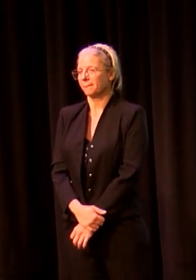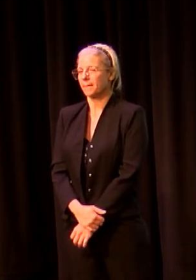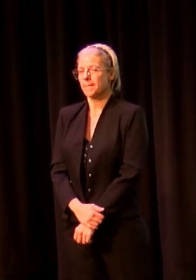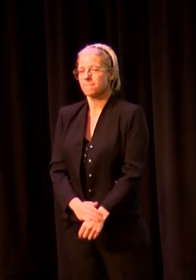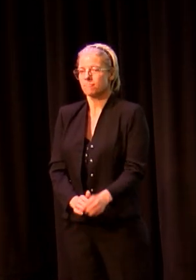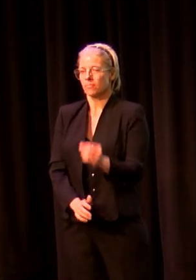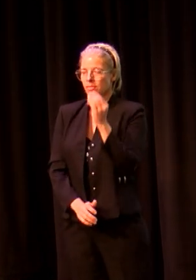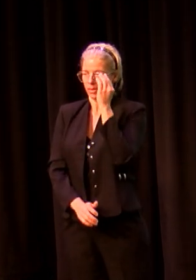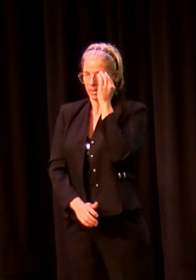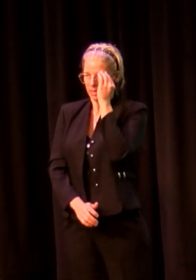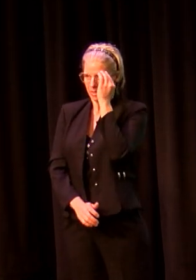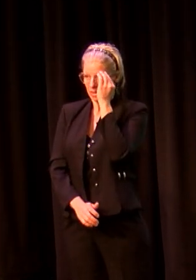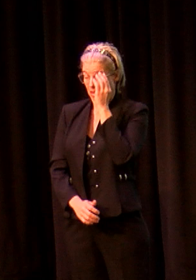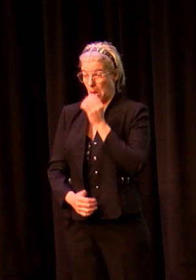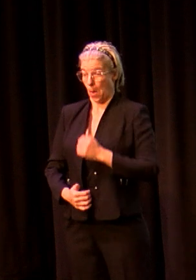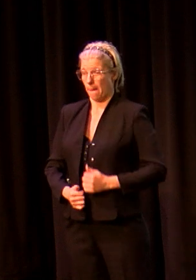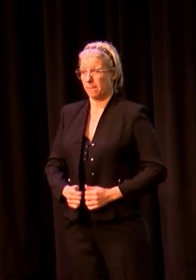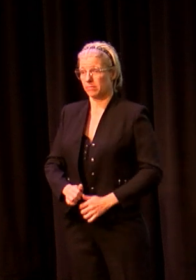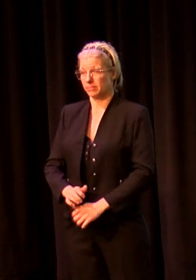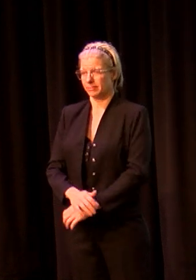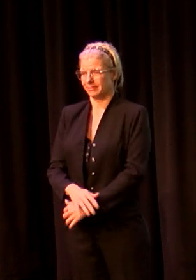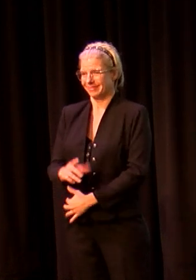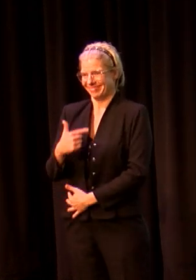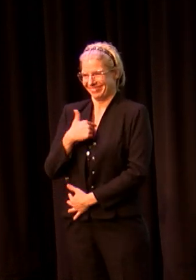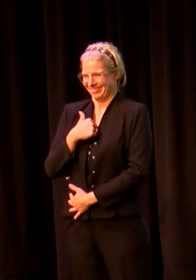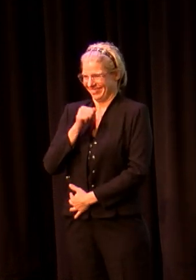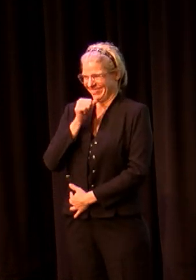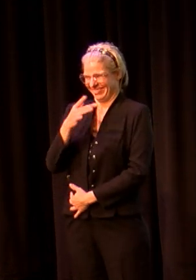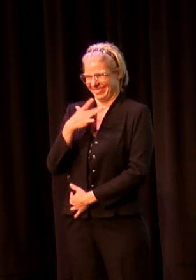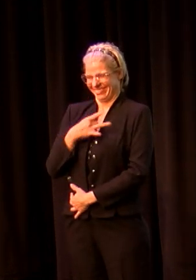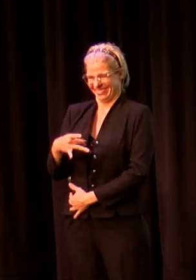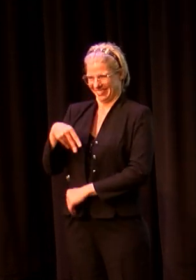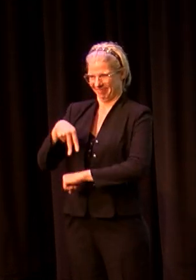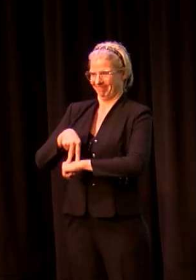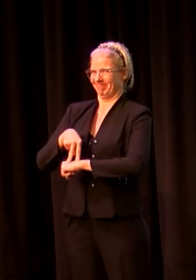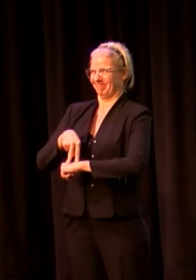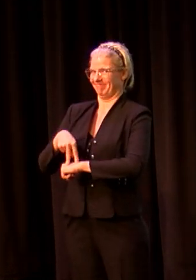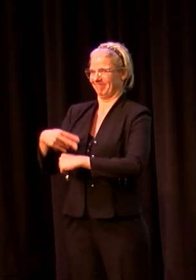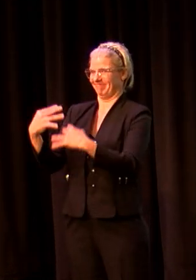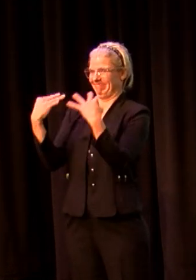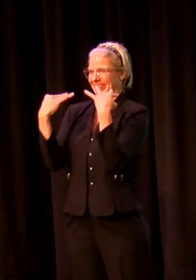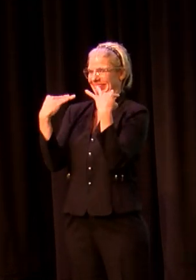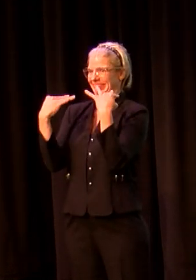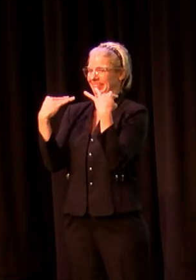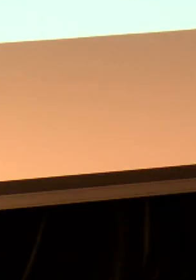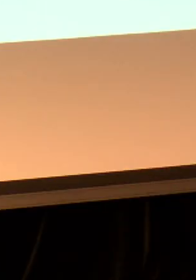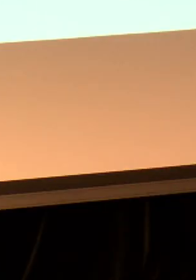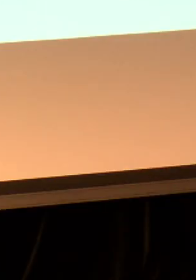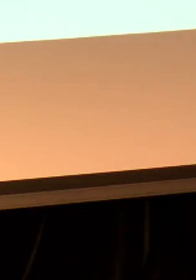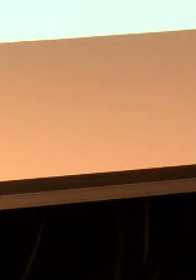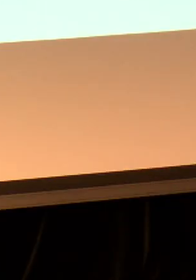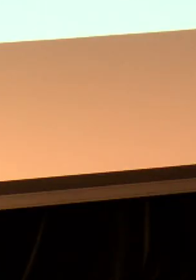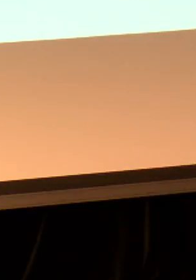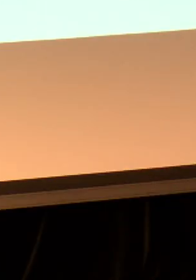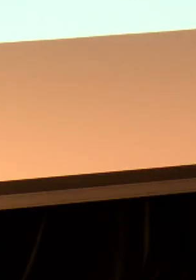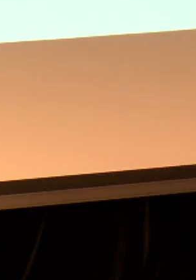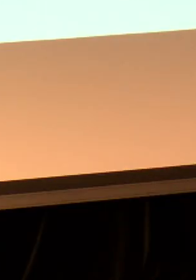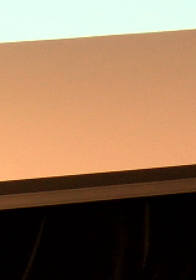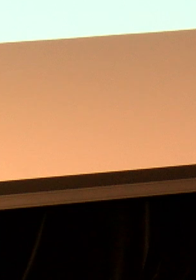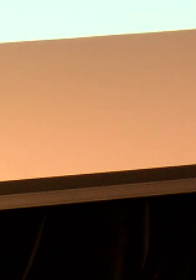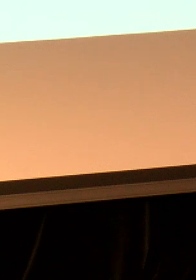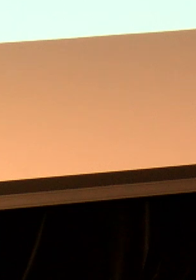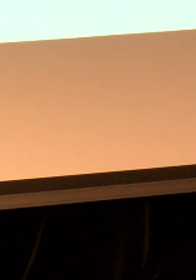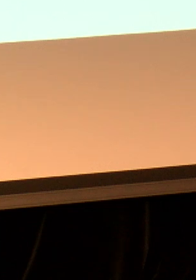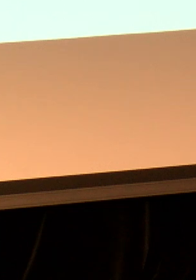Another one of those people who doesn't really like to talk in front of a bunch of people. First of all, I'm Karen Cannon with Mobilize Frederick, and I want to